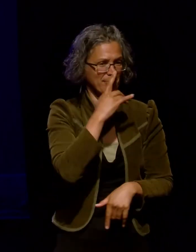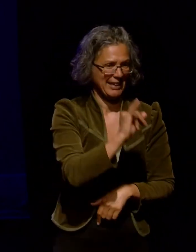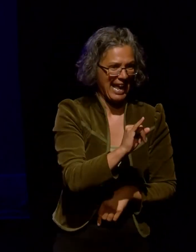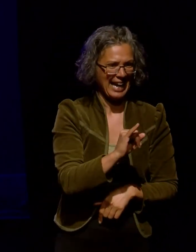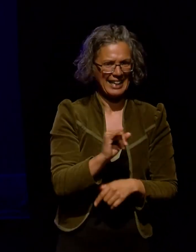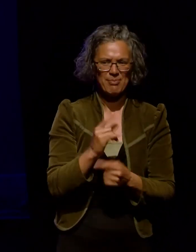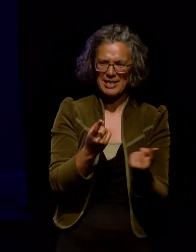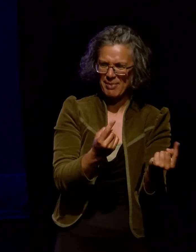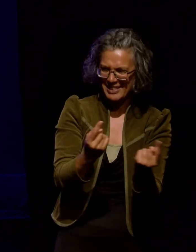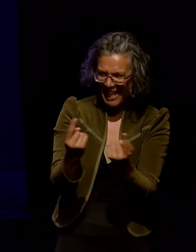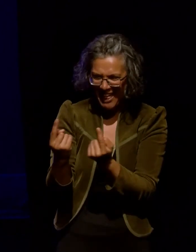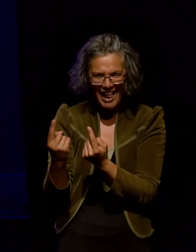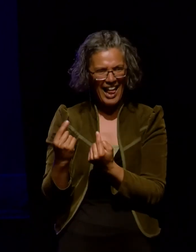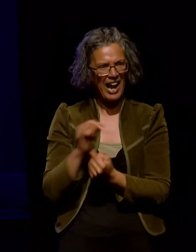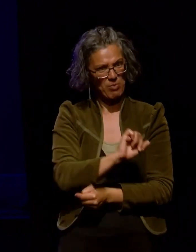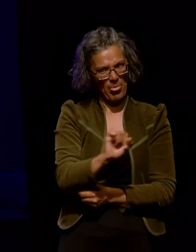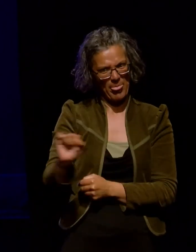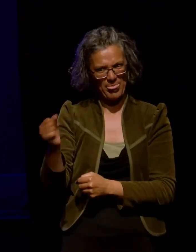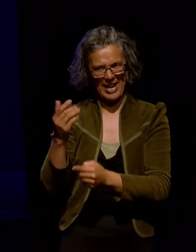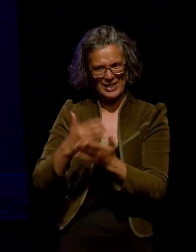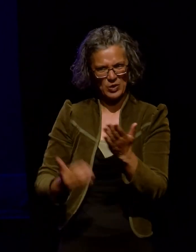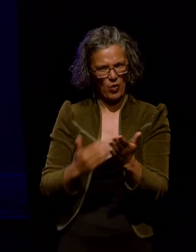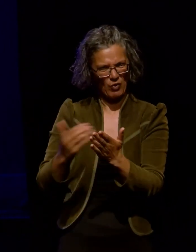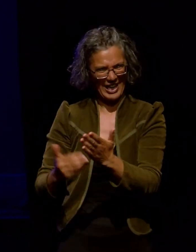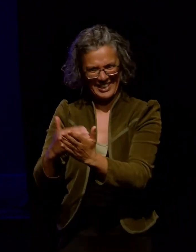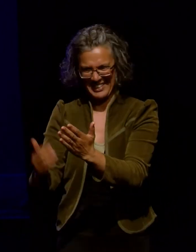had, which there are many.